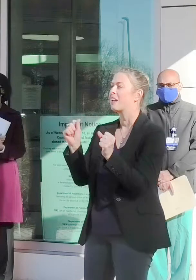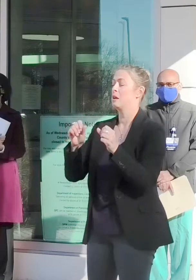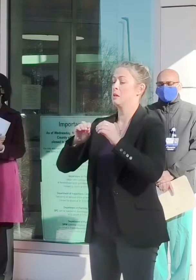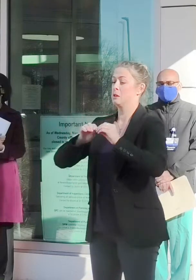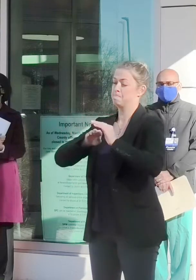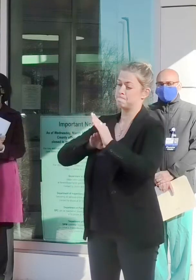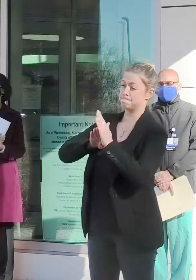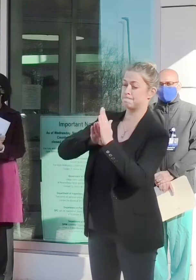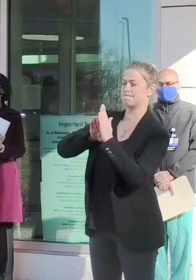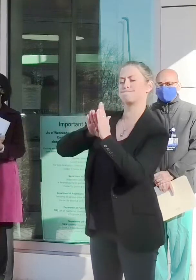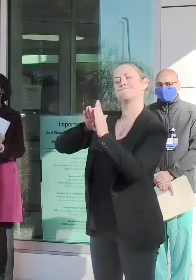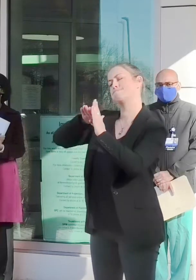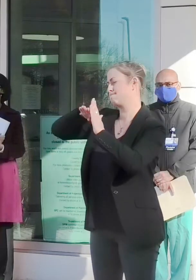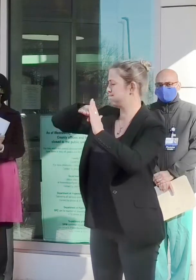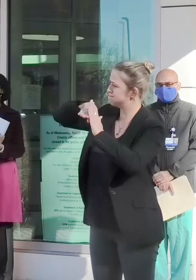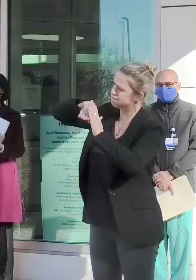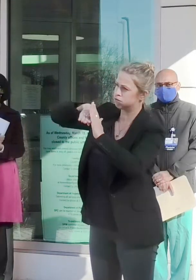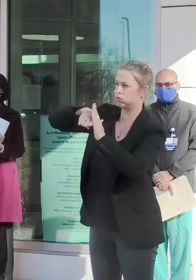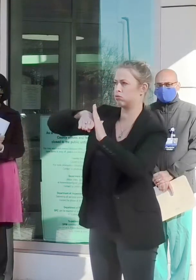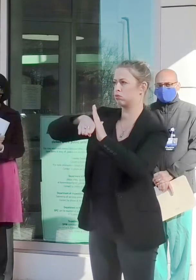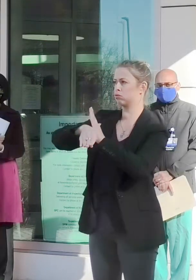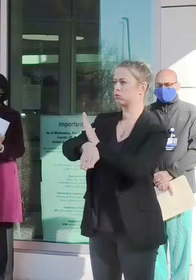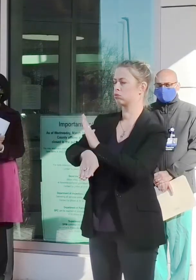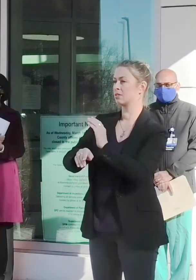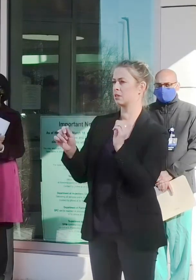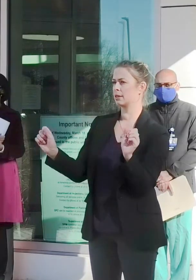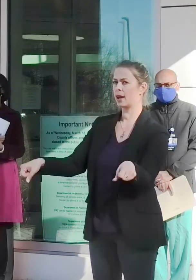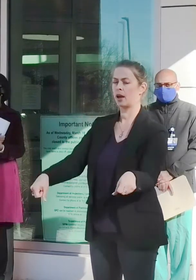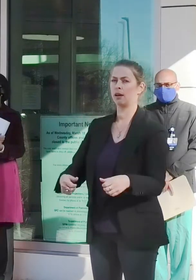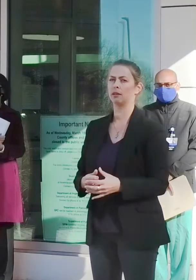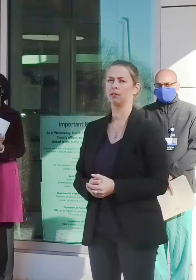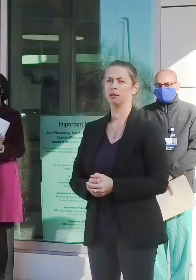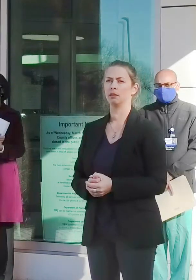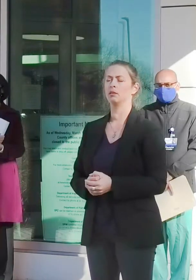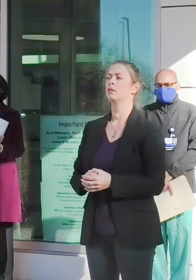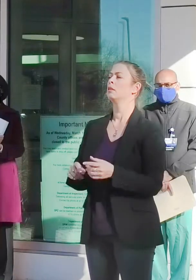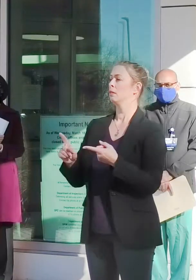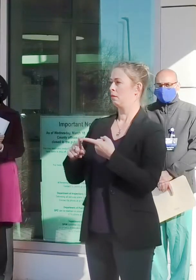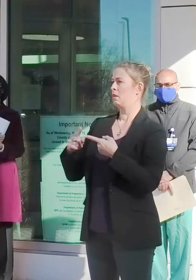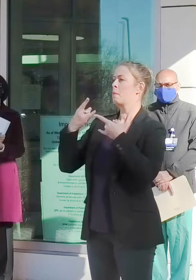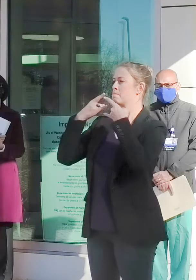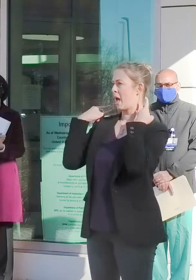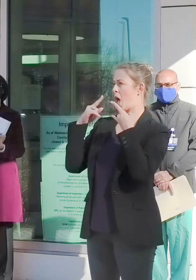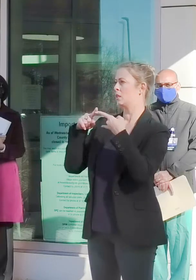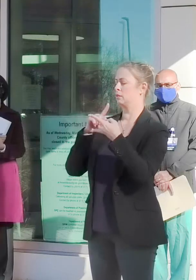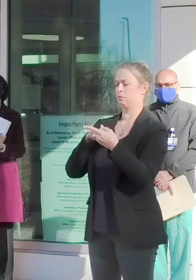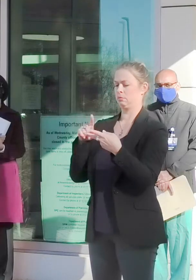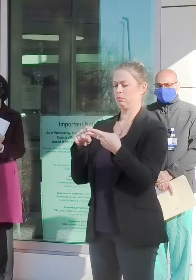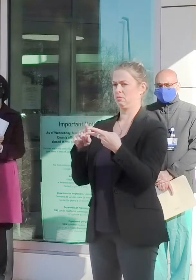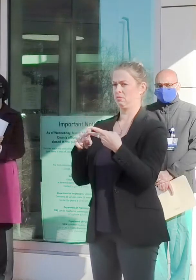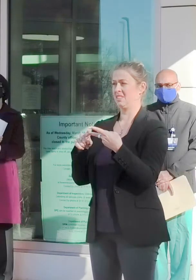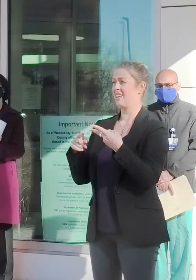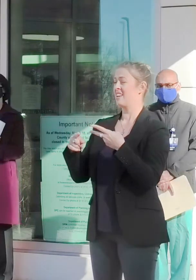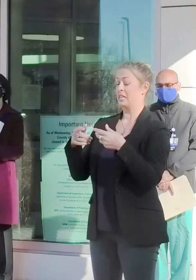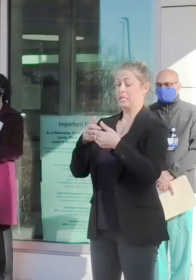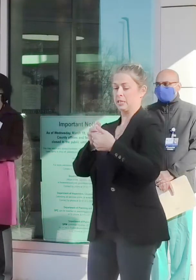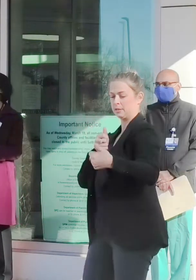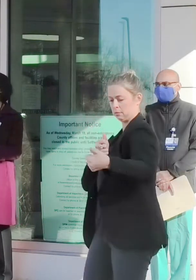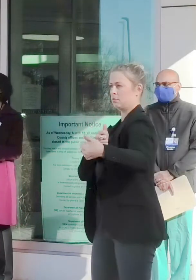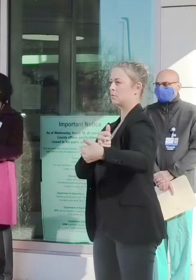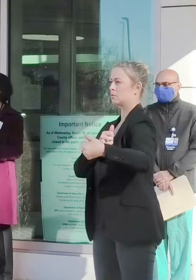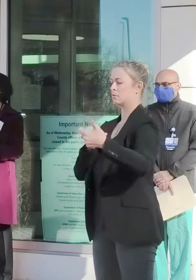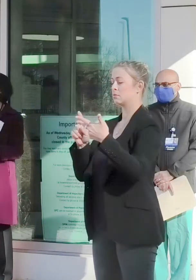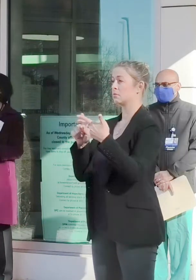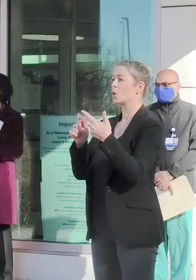COVID-19. The actions we take, wearing a mask, physically distance, washing our hands, will